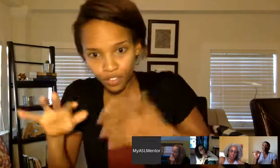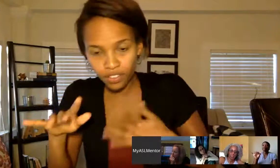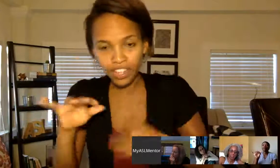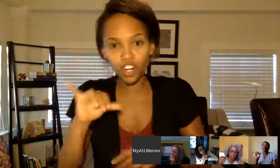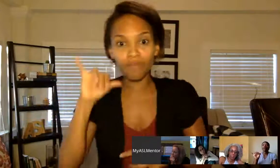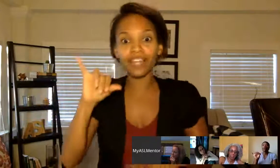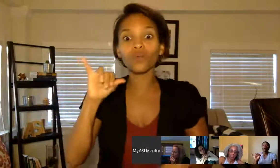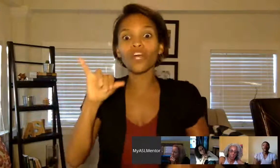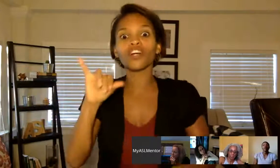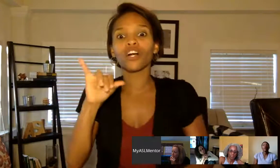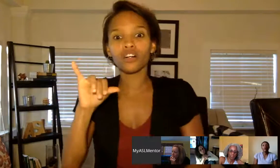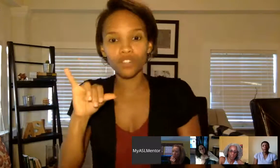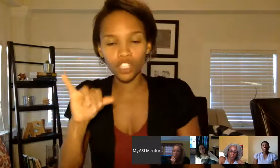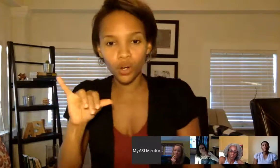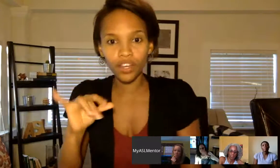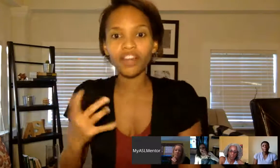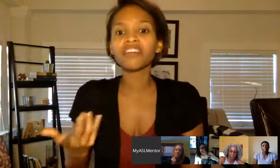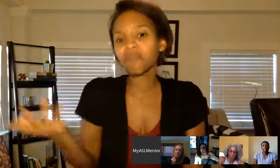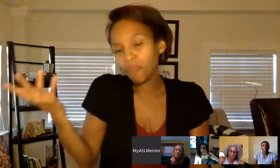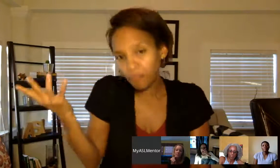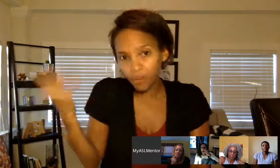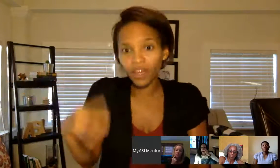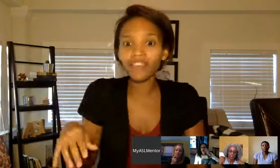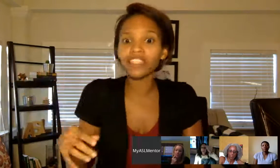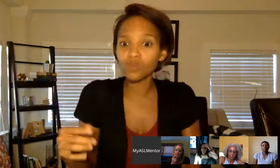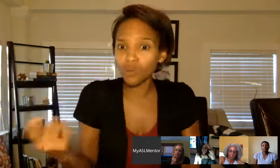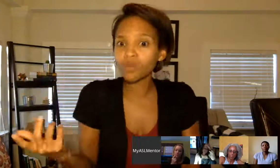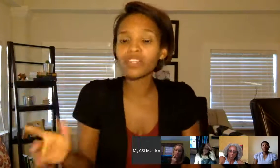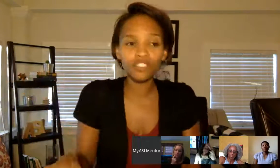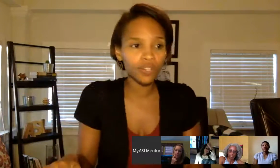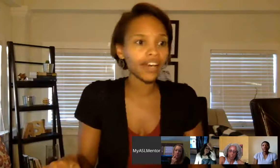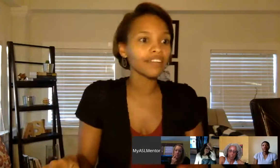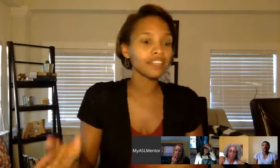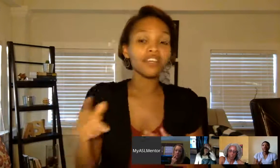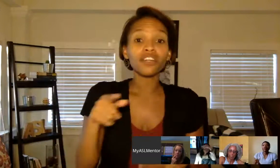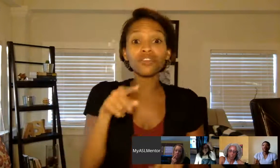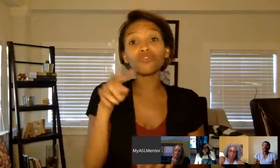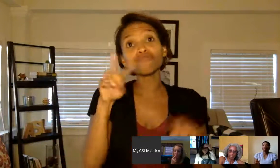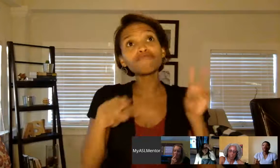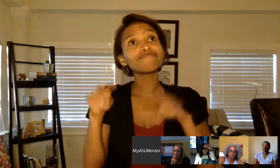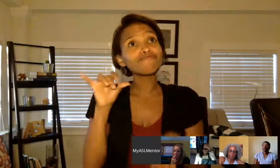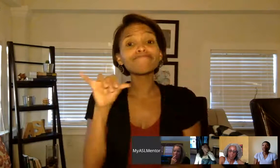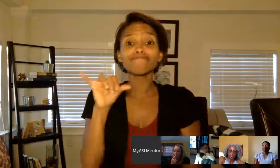of, what's going on. Okay, that's one way to do that.